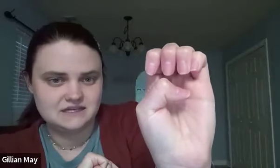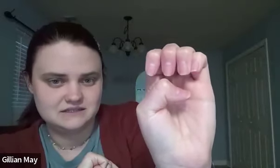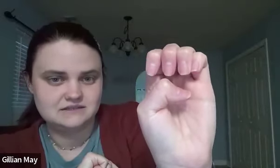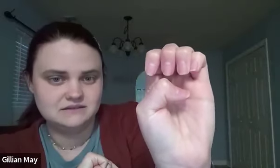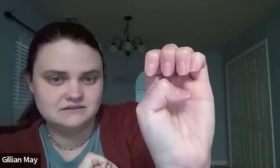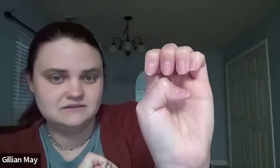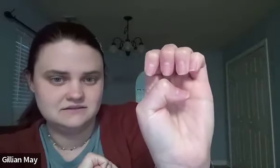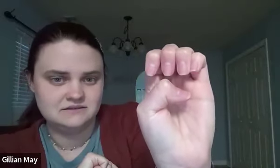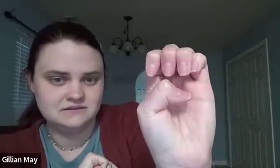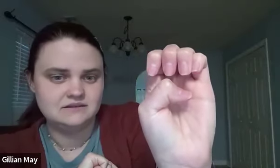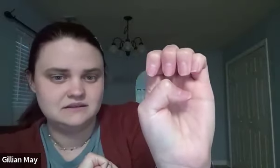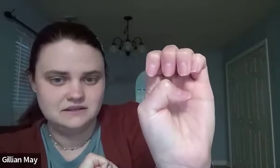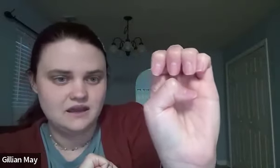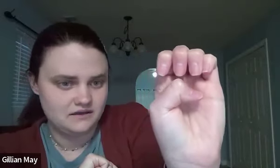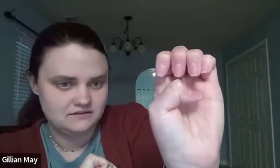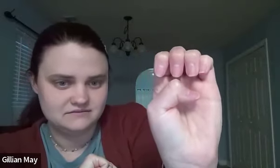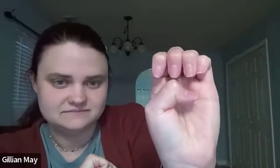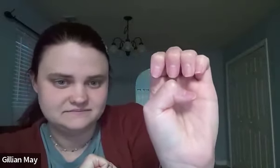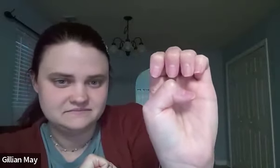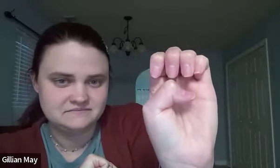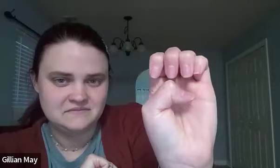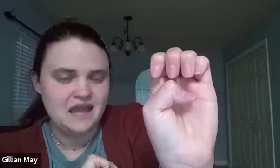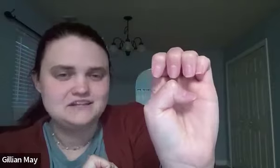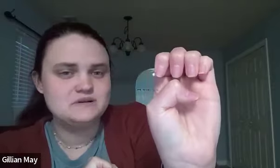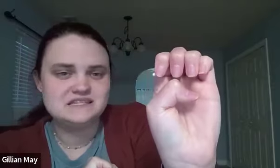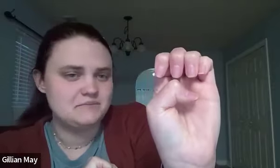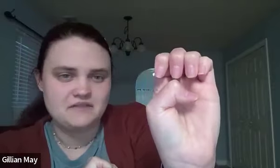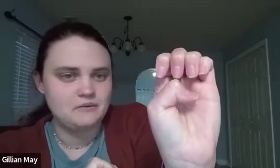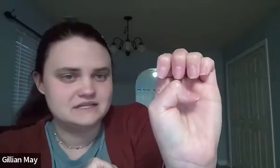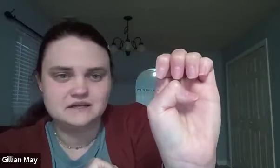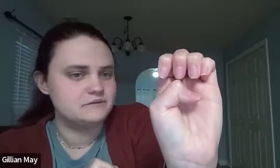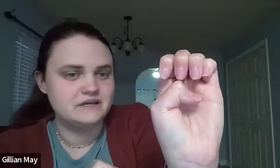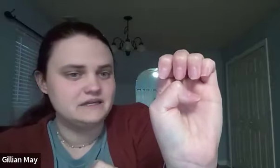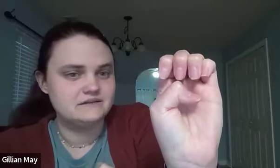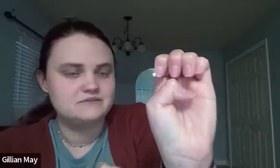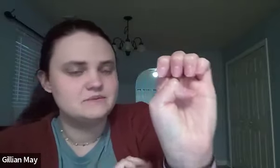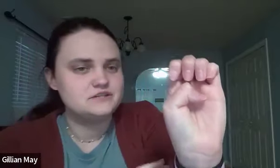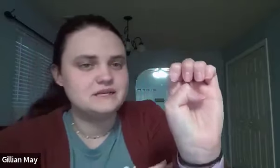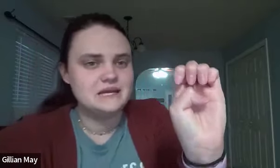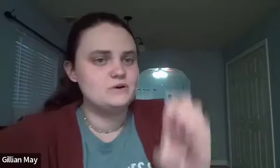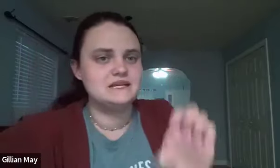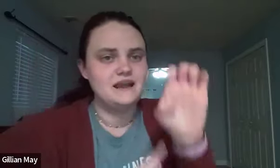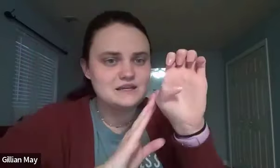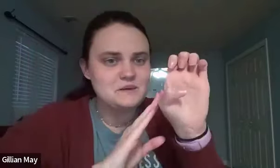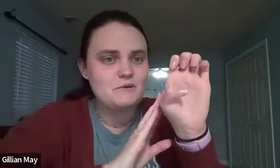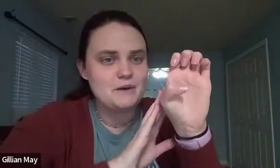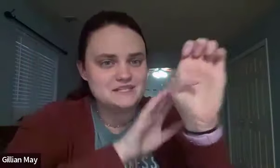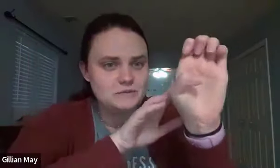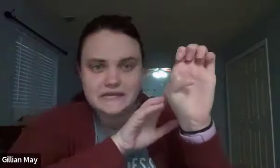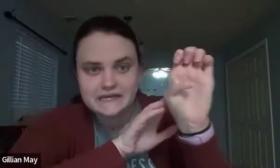sense. Yeah. I just always think about that when I start with my E. Every time I do an E, I'm always like, I gotta tell people about my screaming